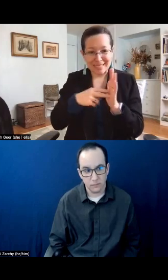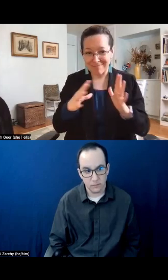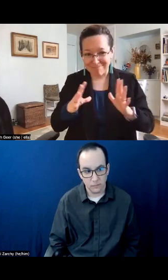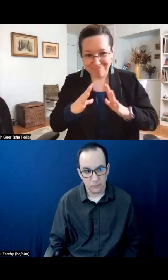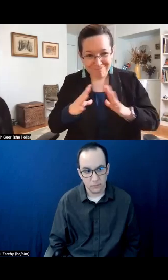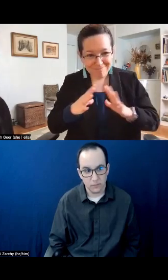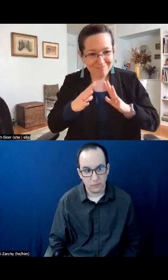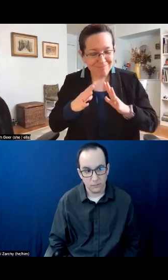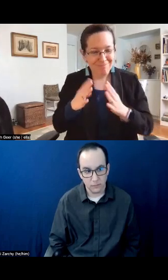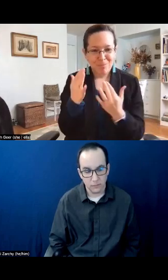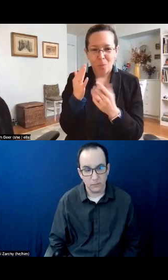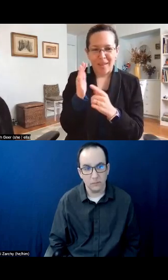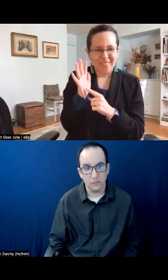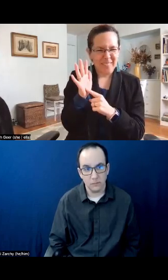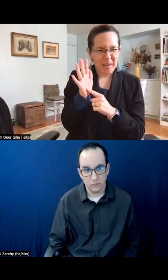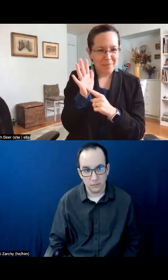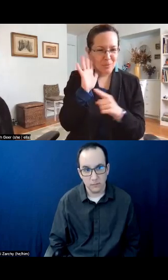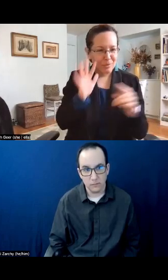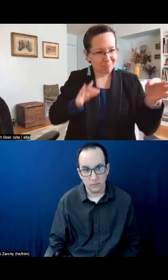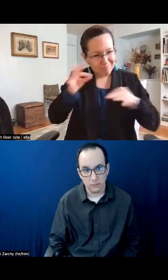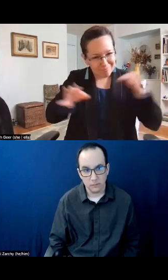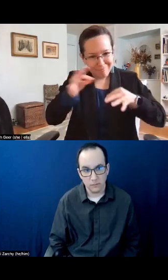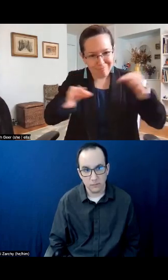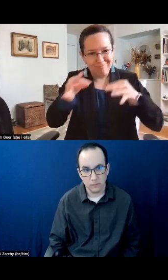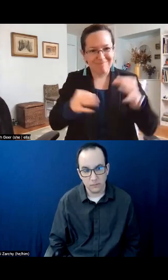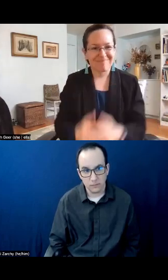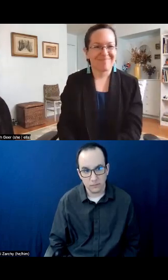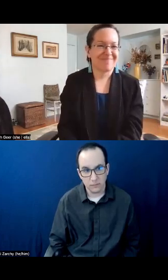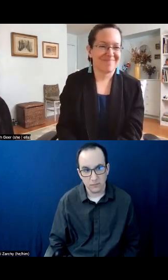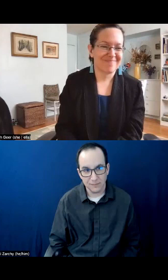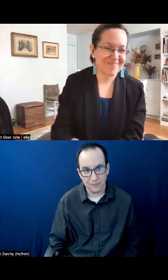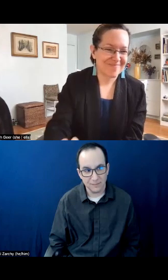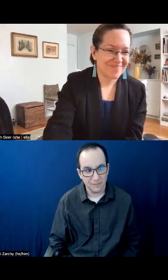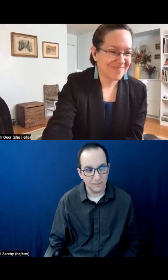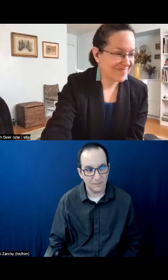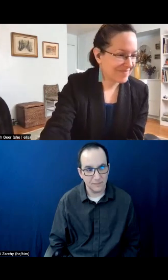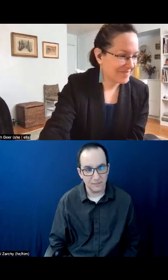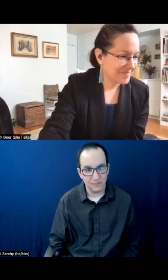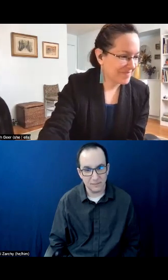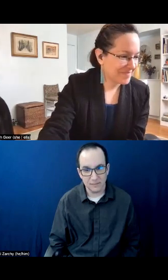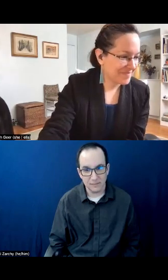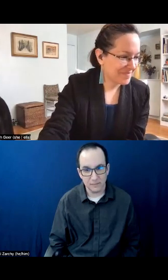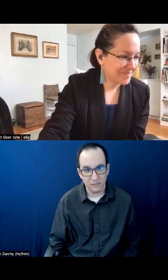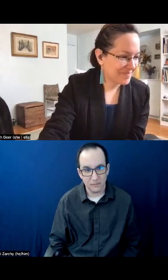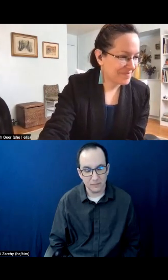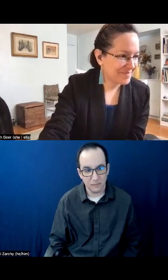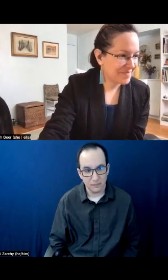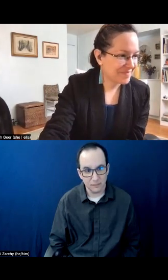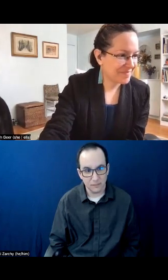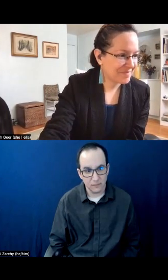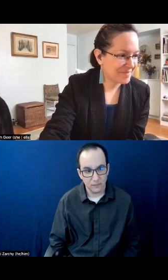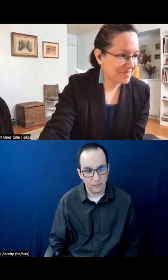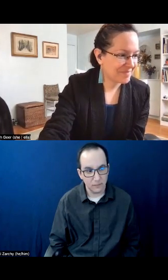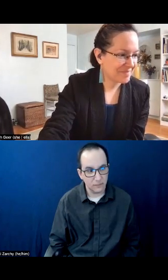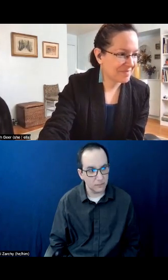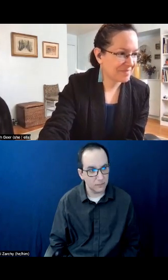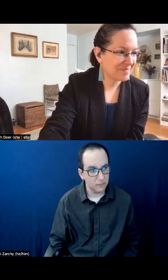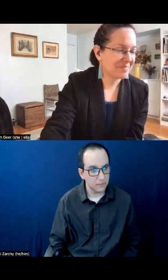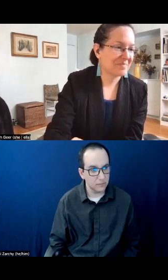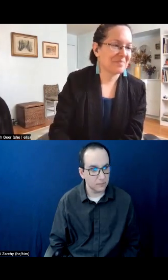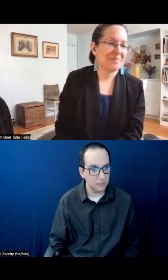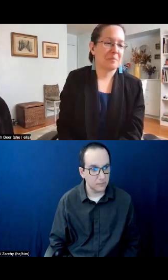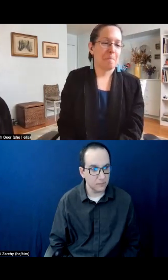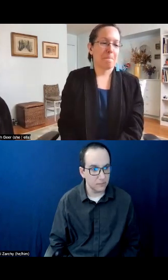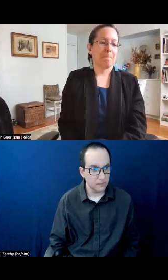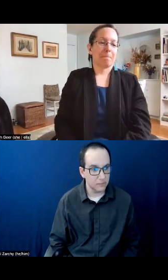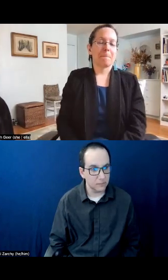and numeral incorporation. If these don't quite make sense, I assure you that within 5 minutes or so, you'll be on board. So give us a moment,